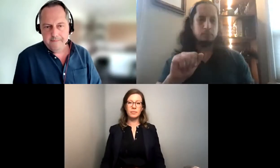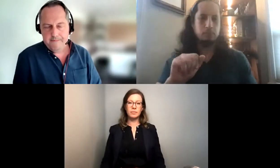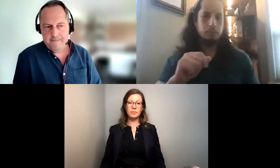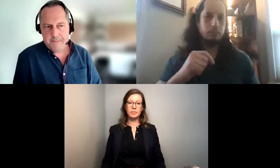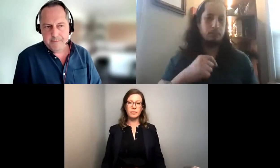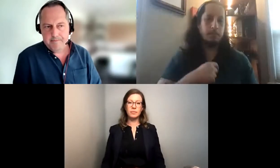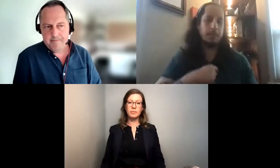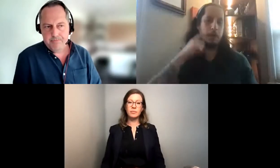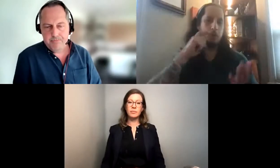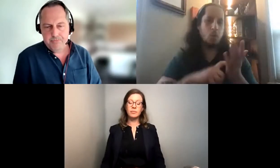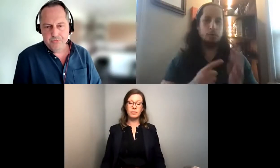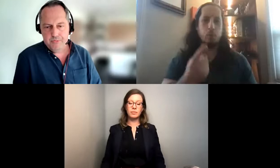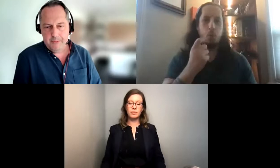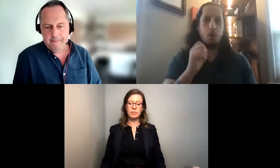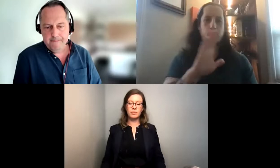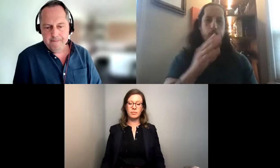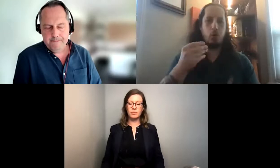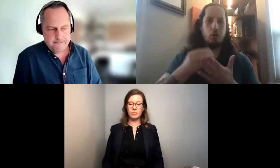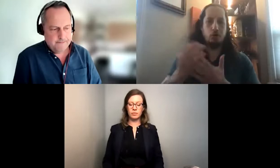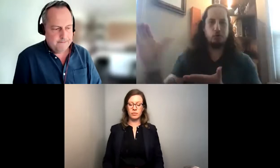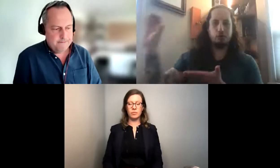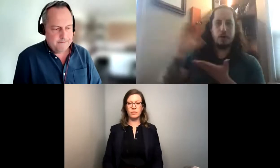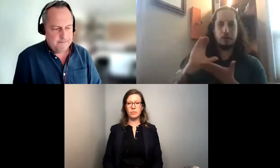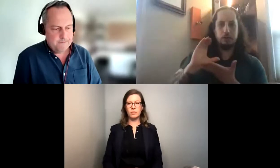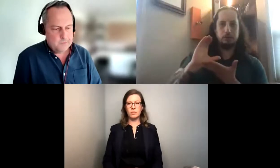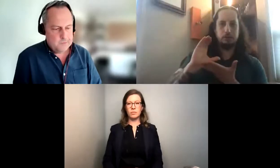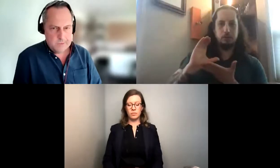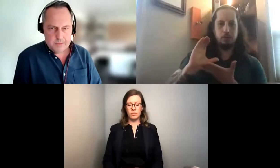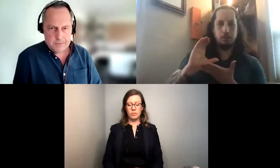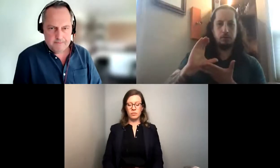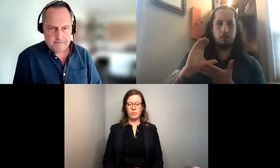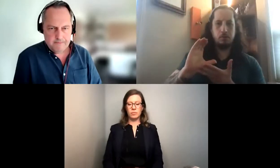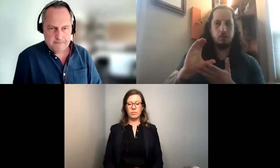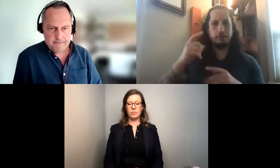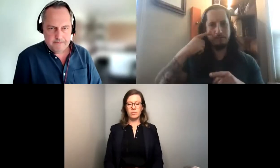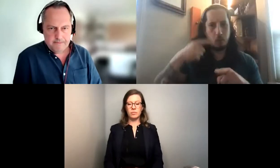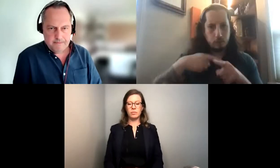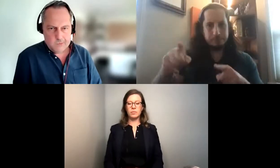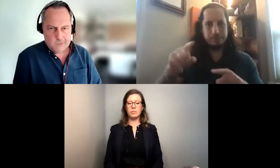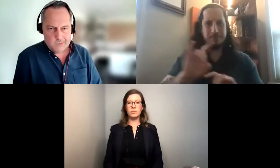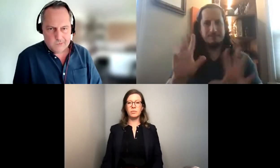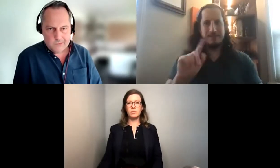So in talking about racist data, I noticed one of your funding